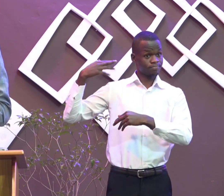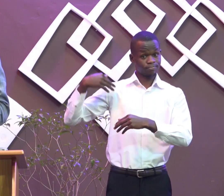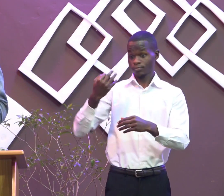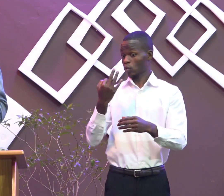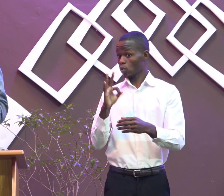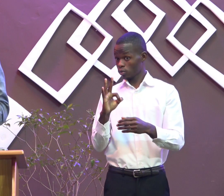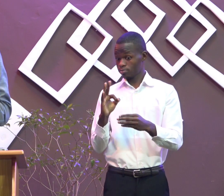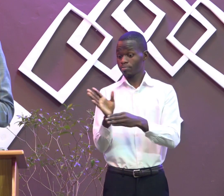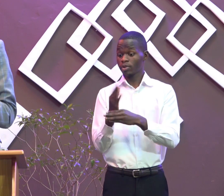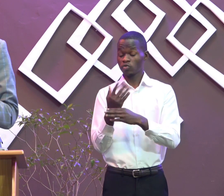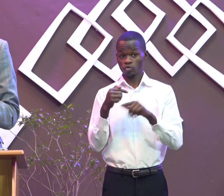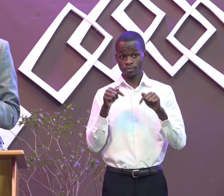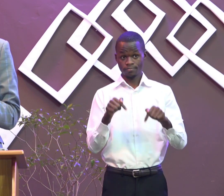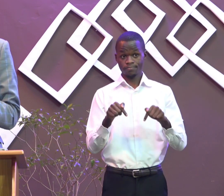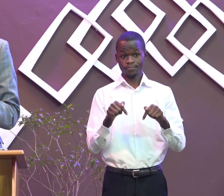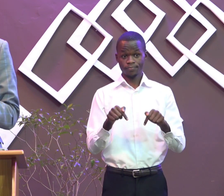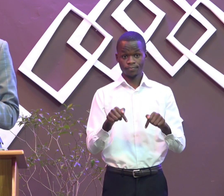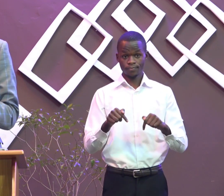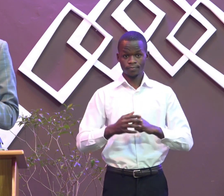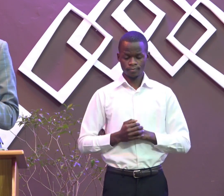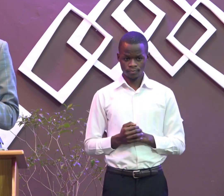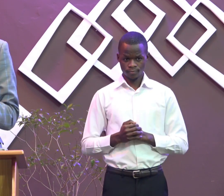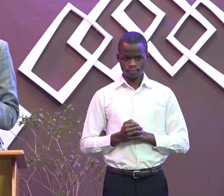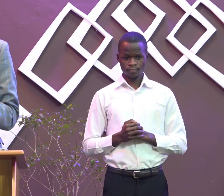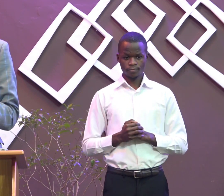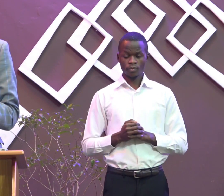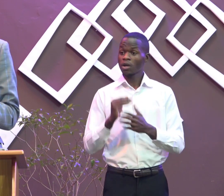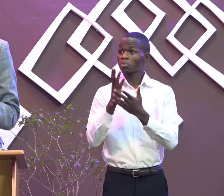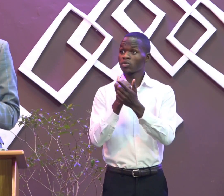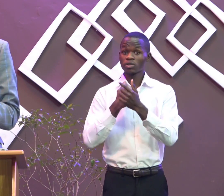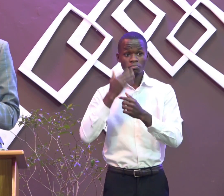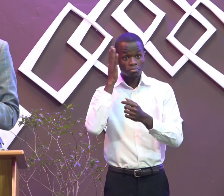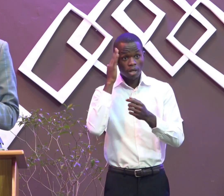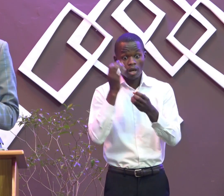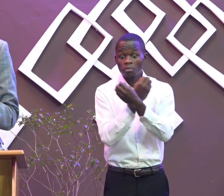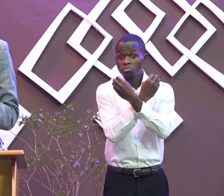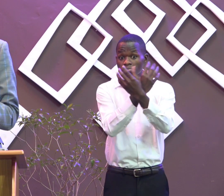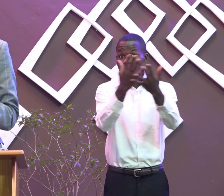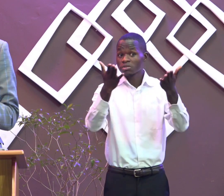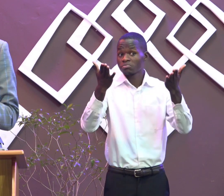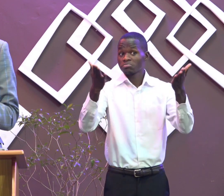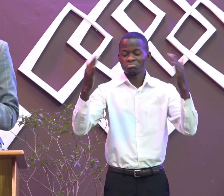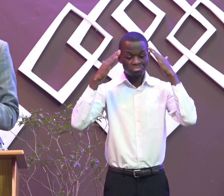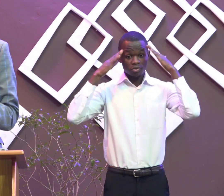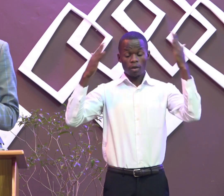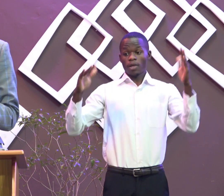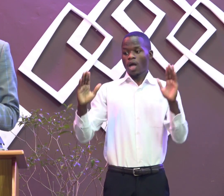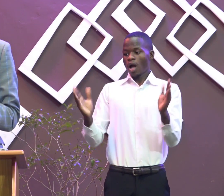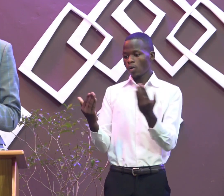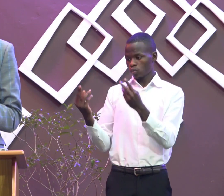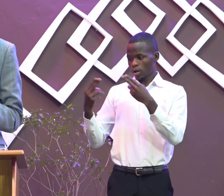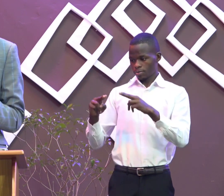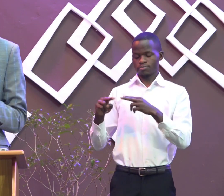a little about the background of this ministry. Kubanga mmanyi nti bangi temumanyi wajja buvudde n'obutuuse